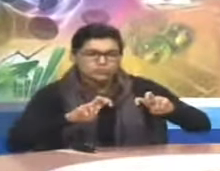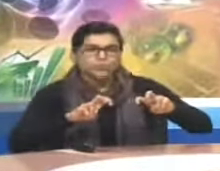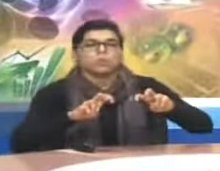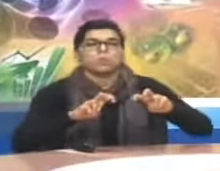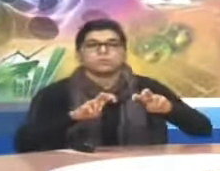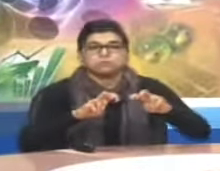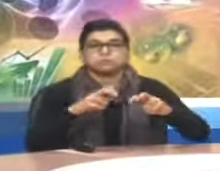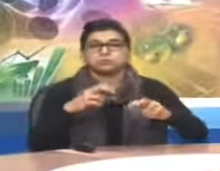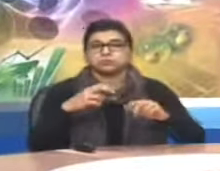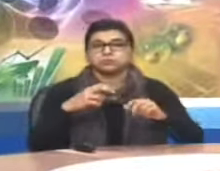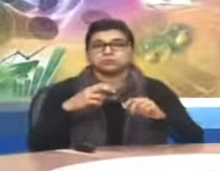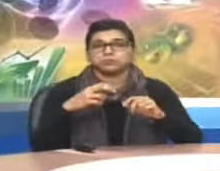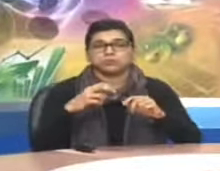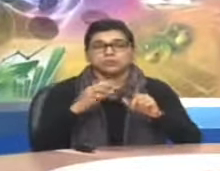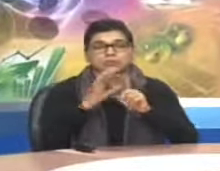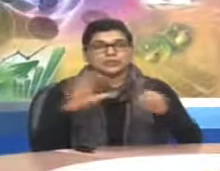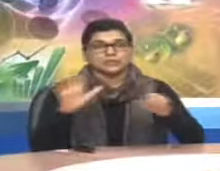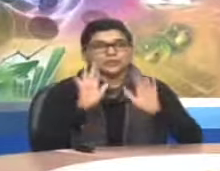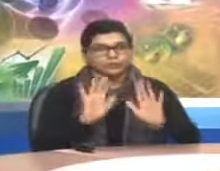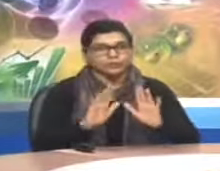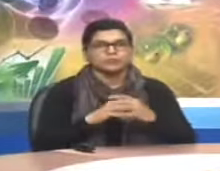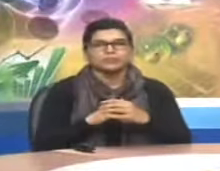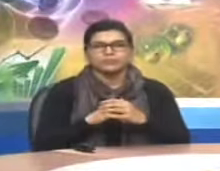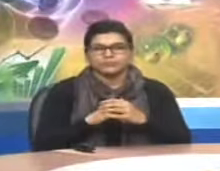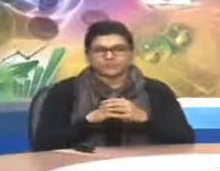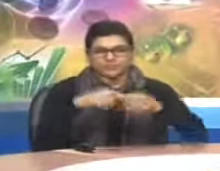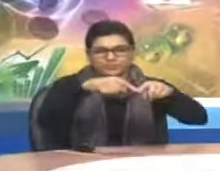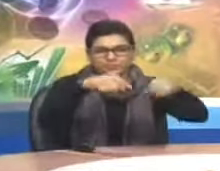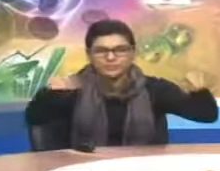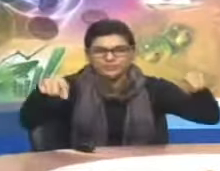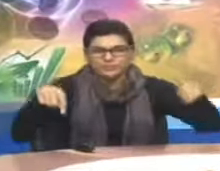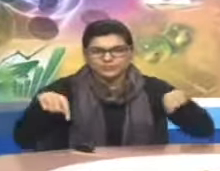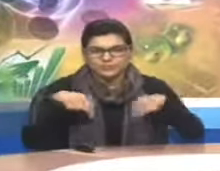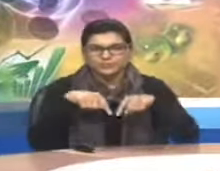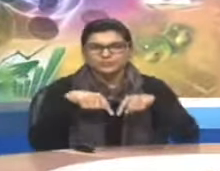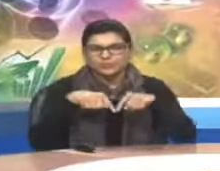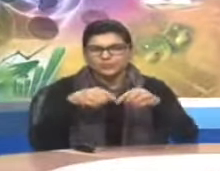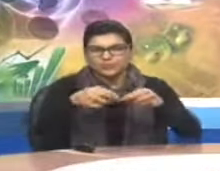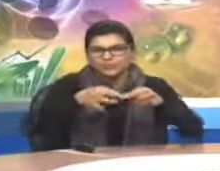reports indicate that it is really dangerous.